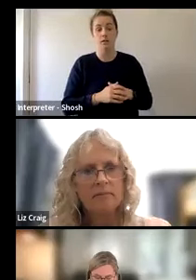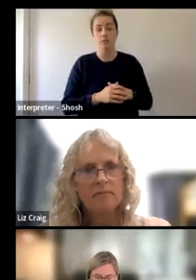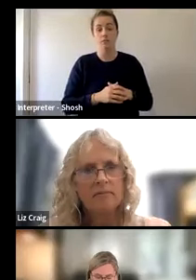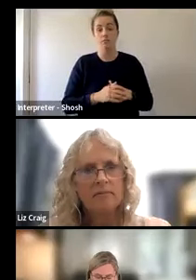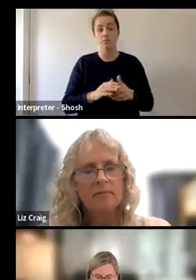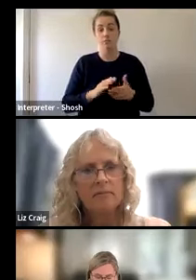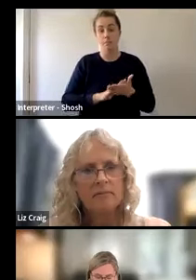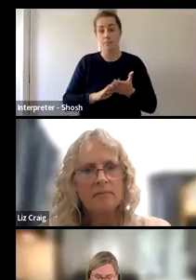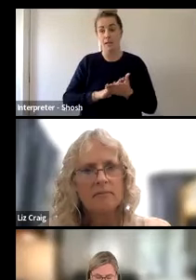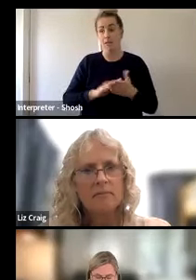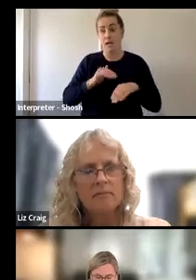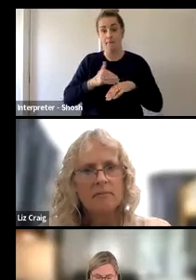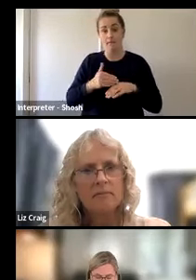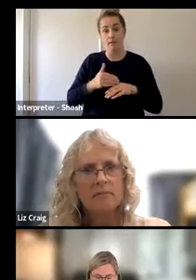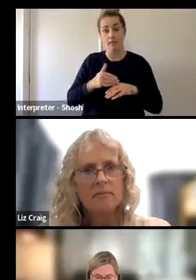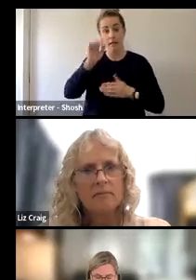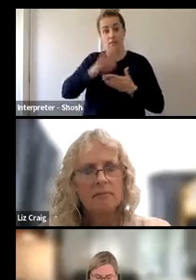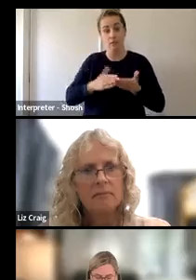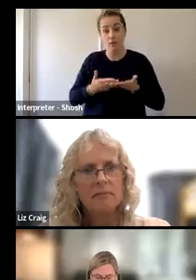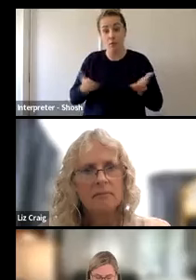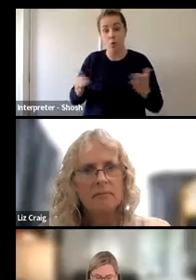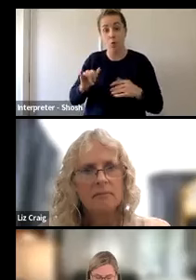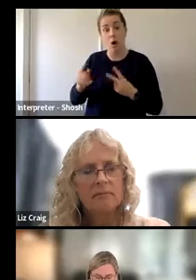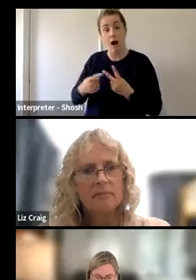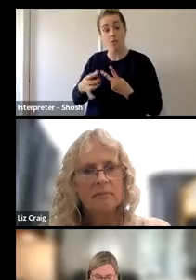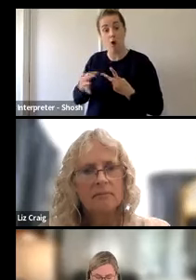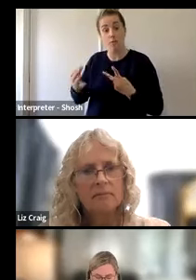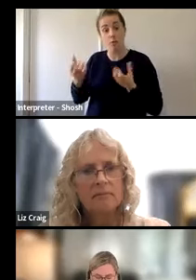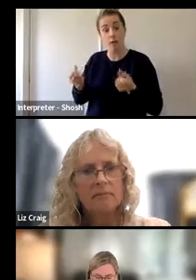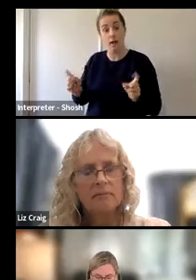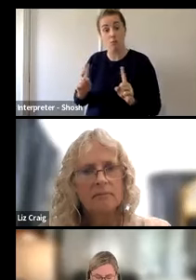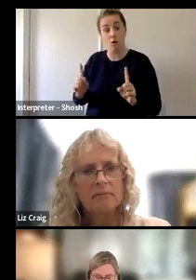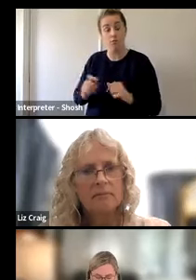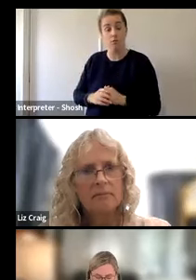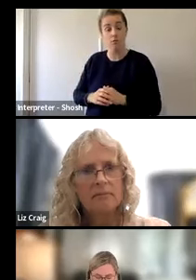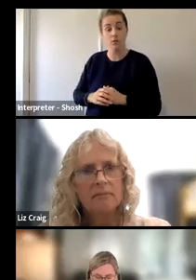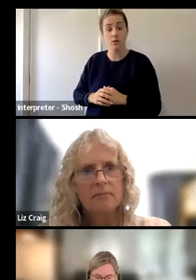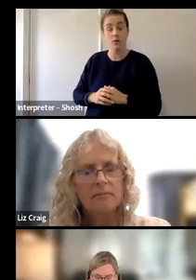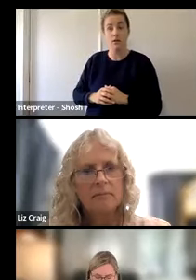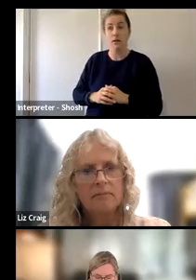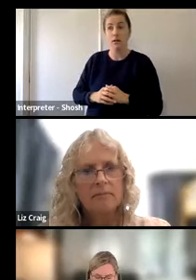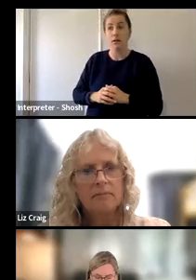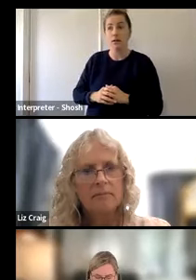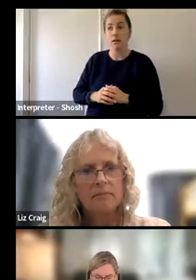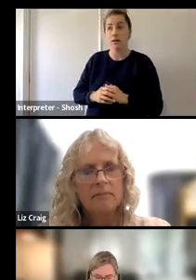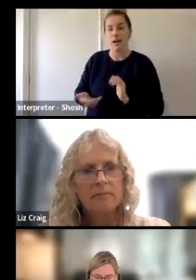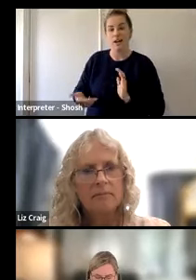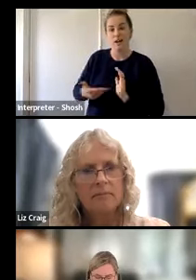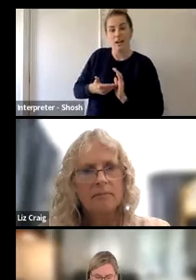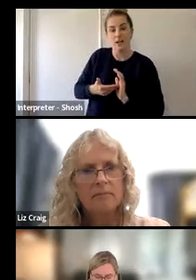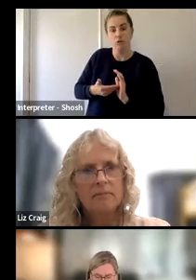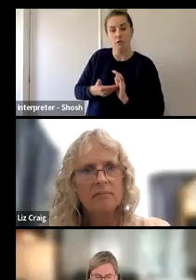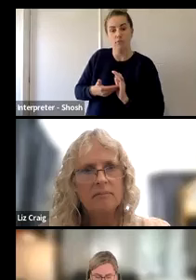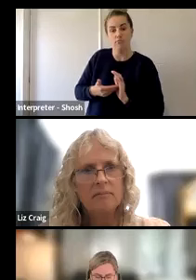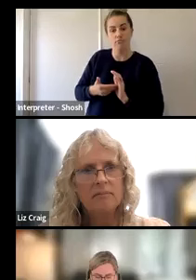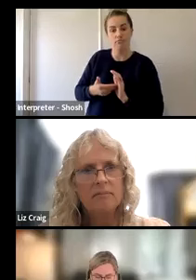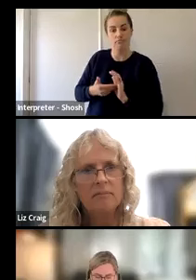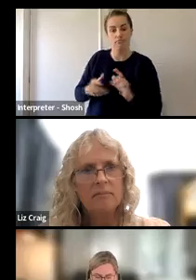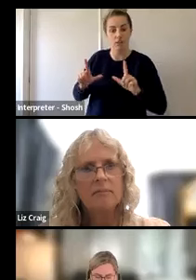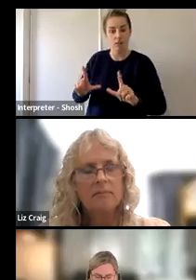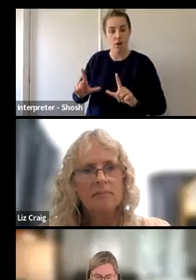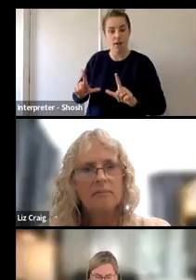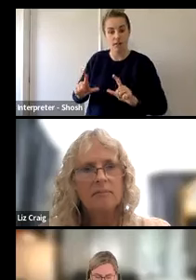experience for all. And then there are other options where you have, I guess, an extra theatre device that has the captions with